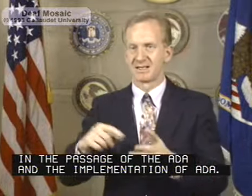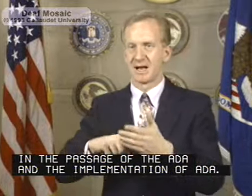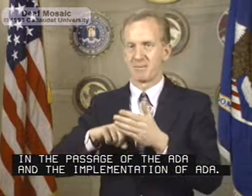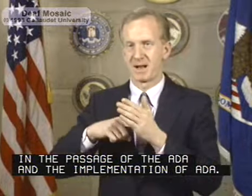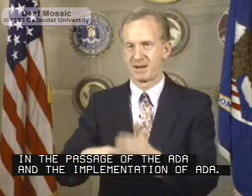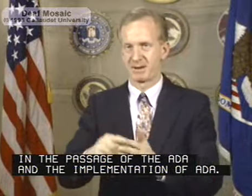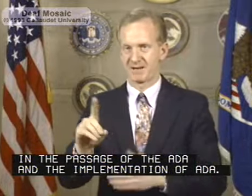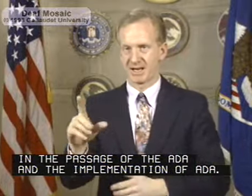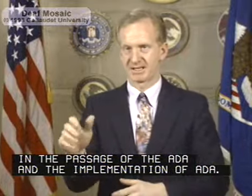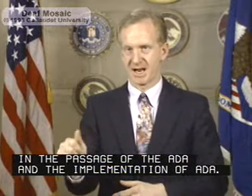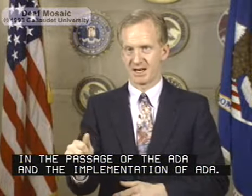of ADA.